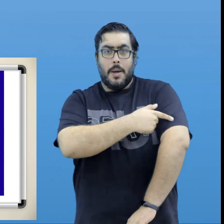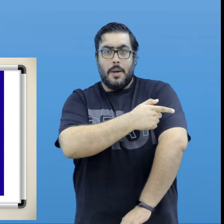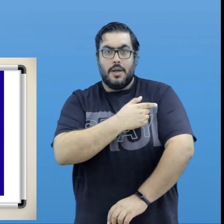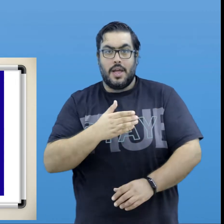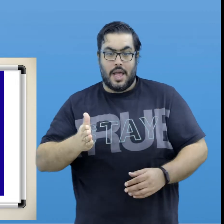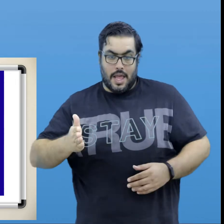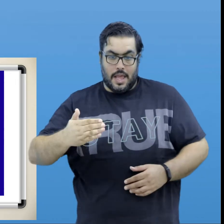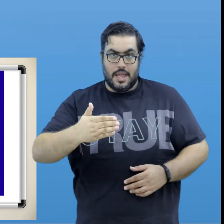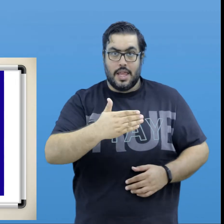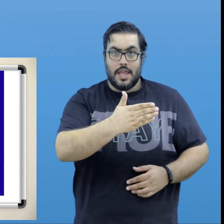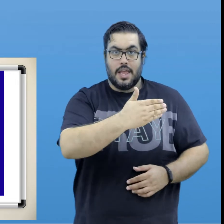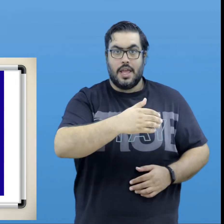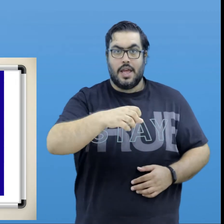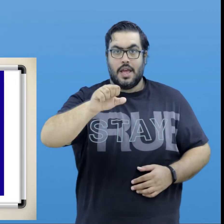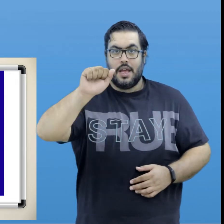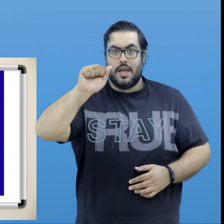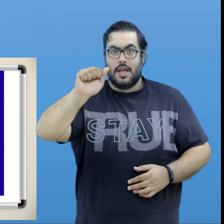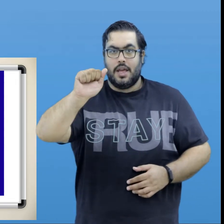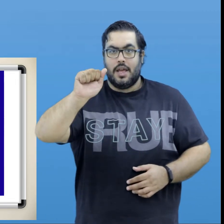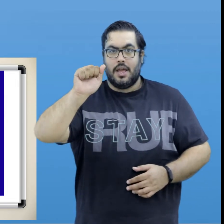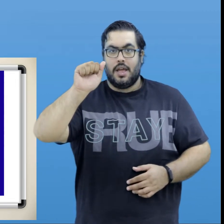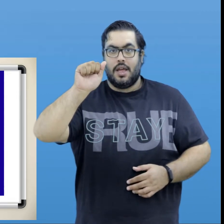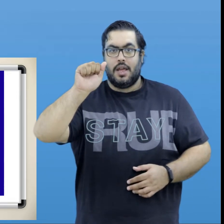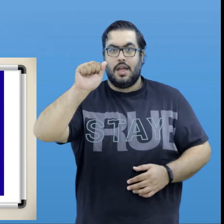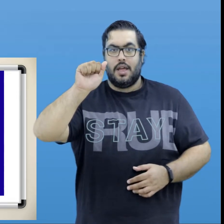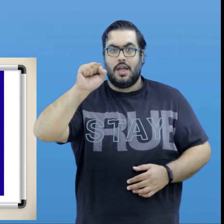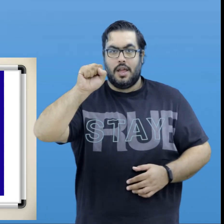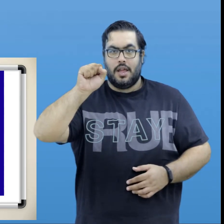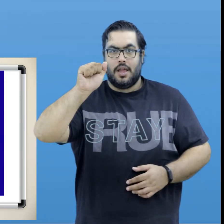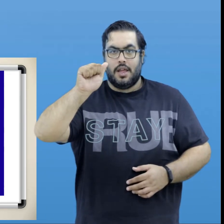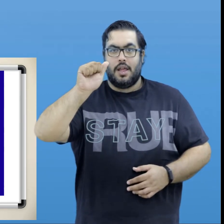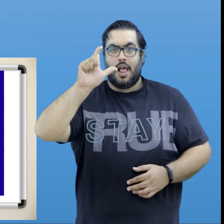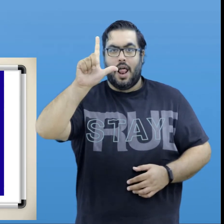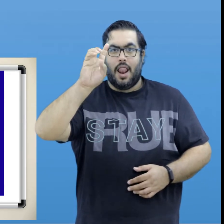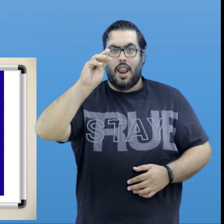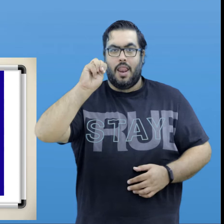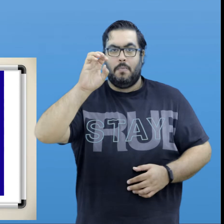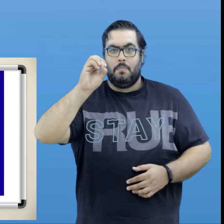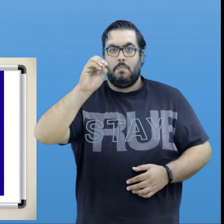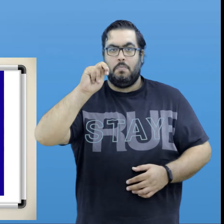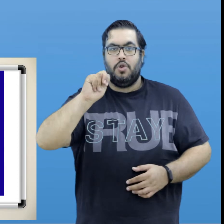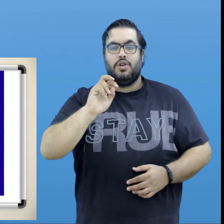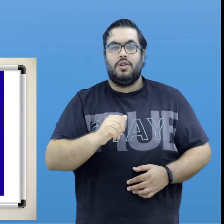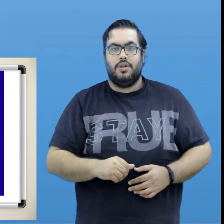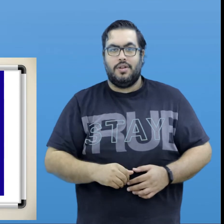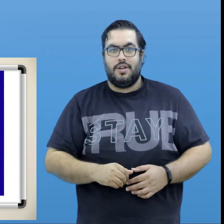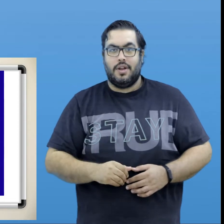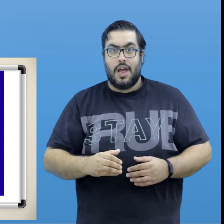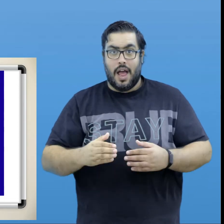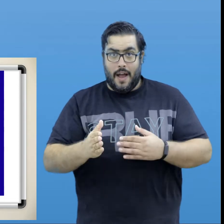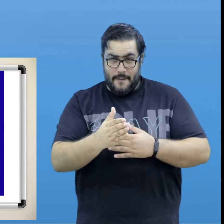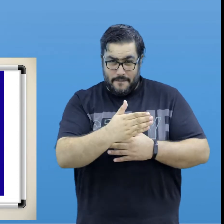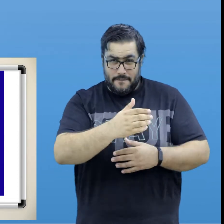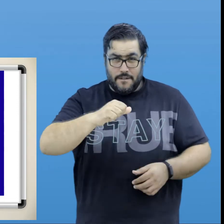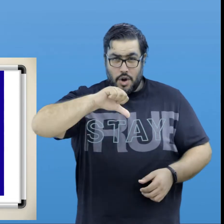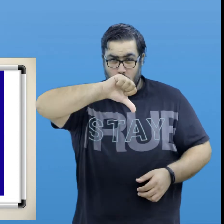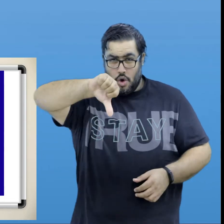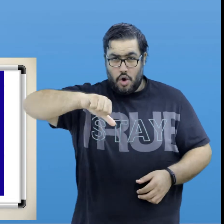and unsaturated fats. Fish oils are supposed to help relieve